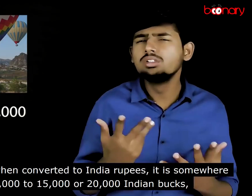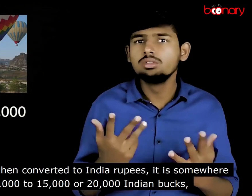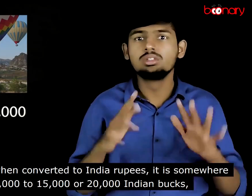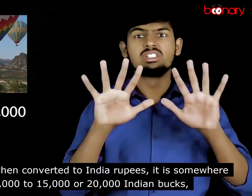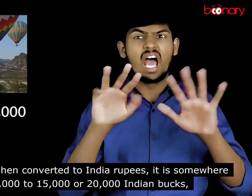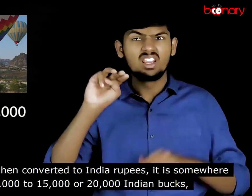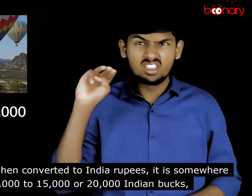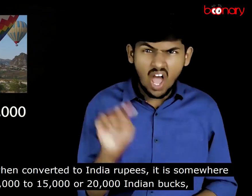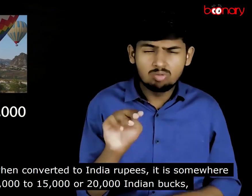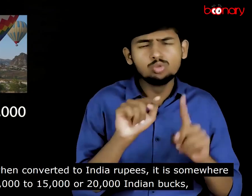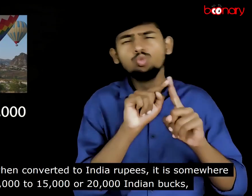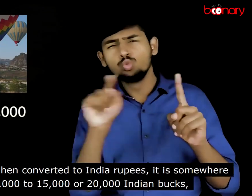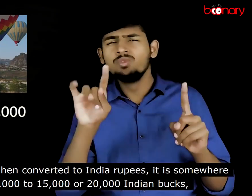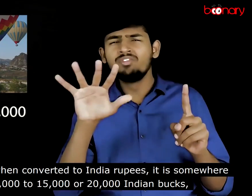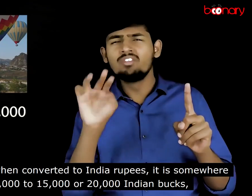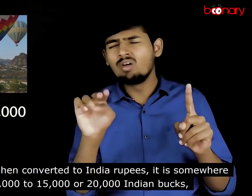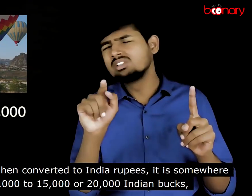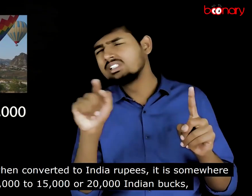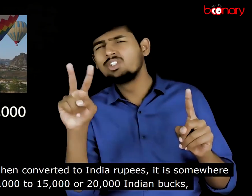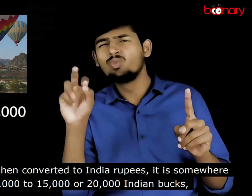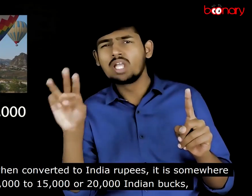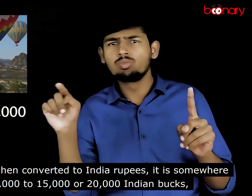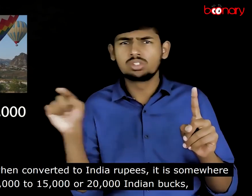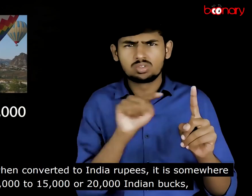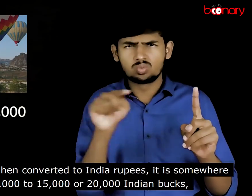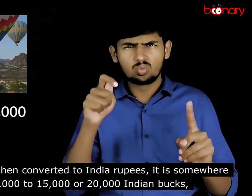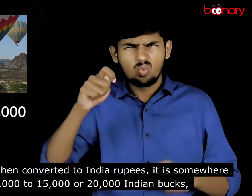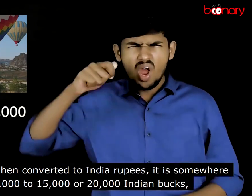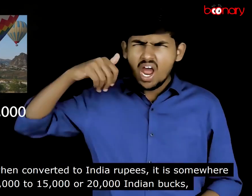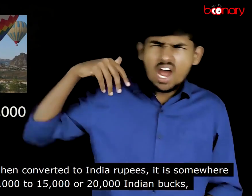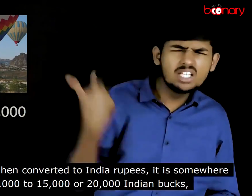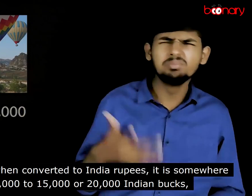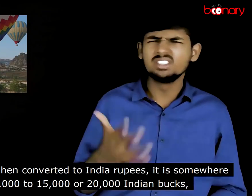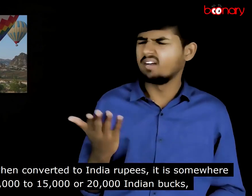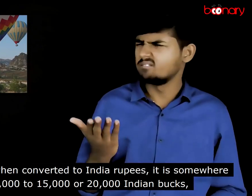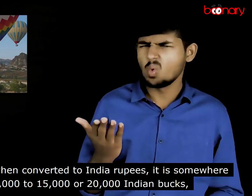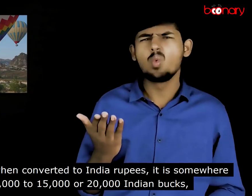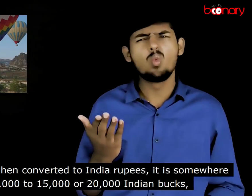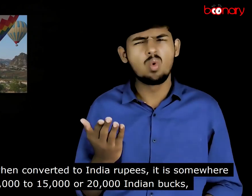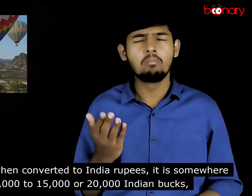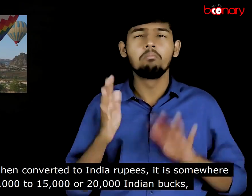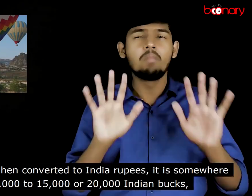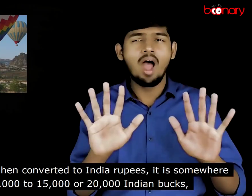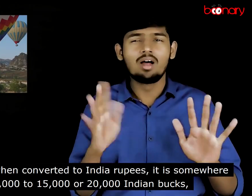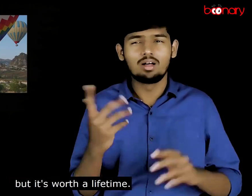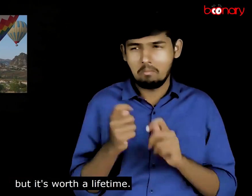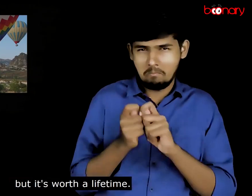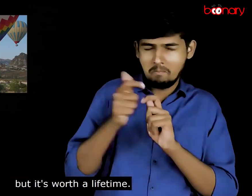Indian rupees, it is somewhere around 10,000 to 15 or 20,000 Indian bucks.